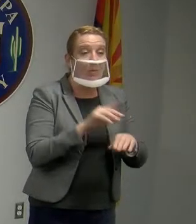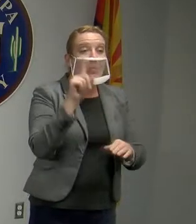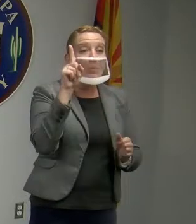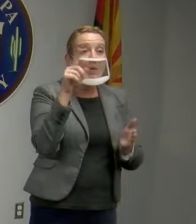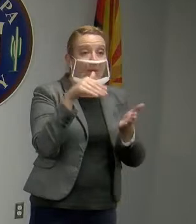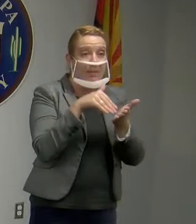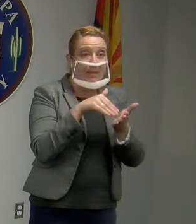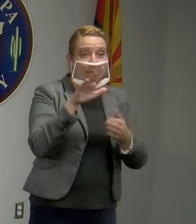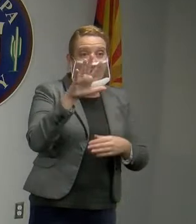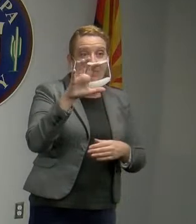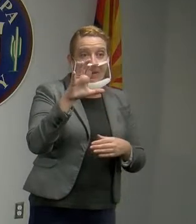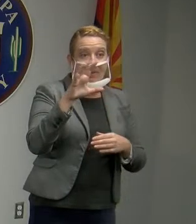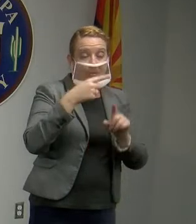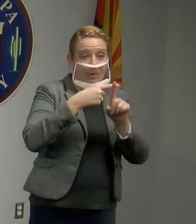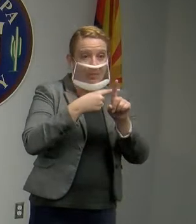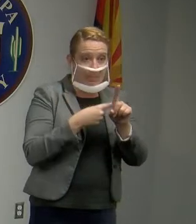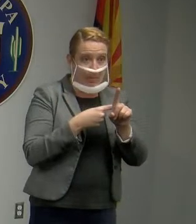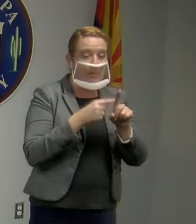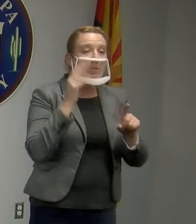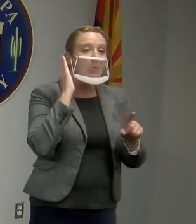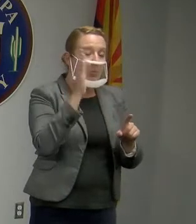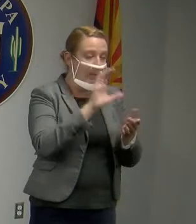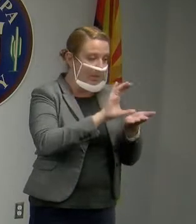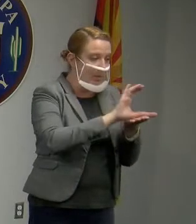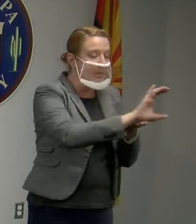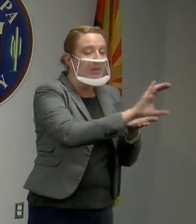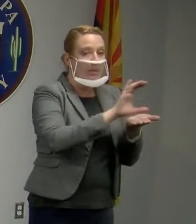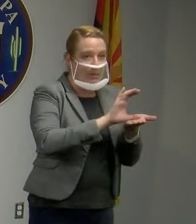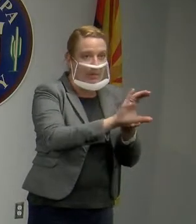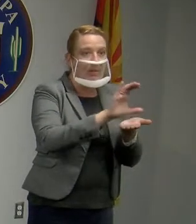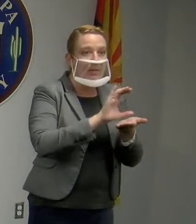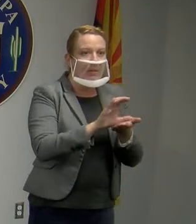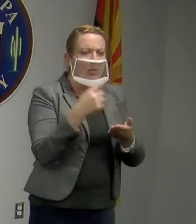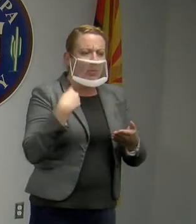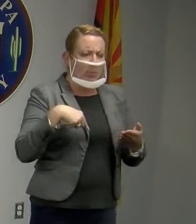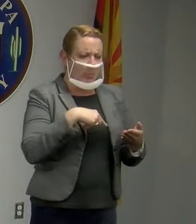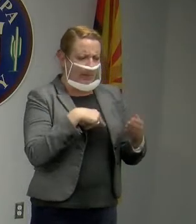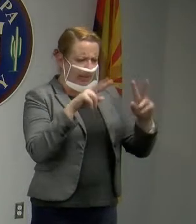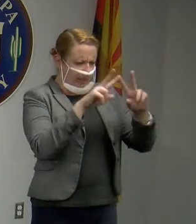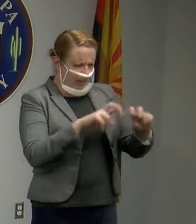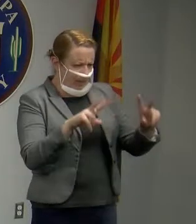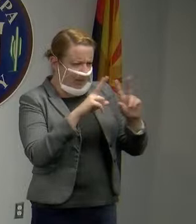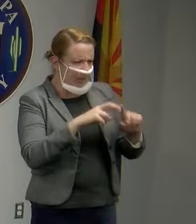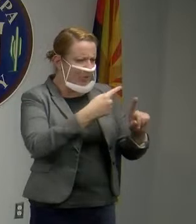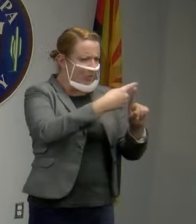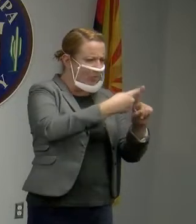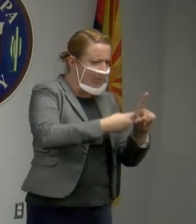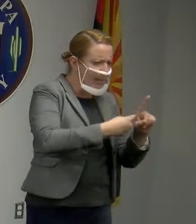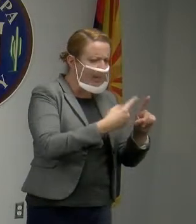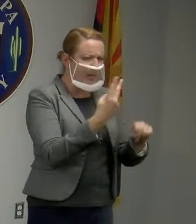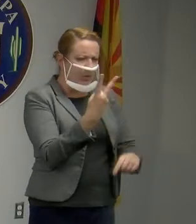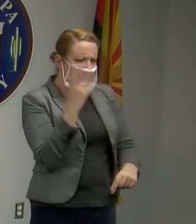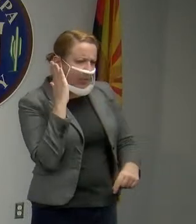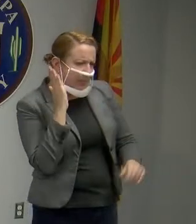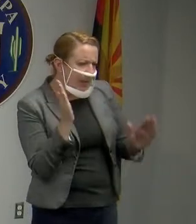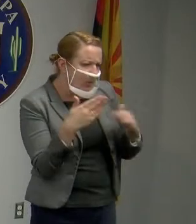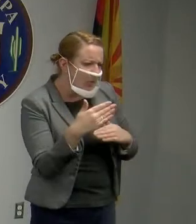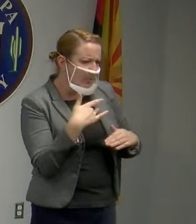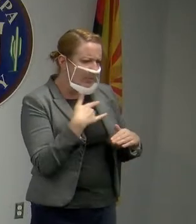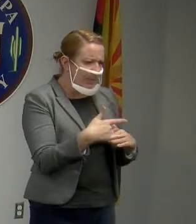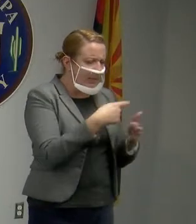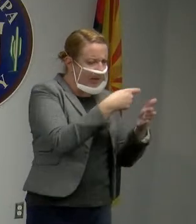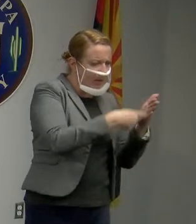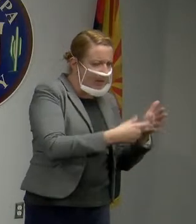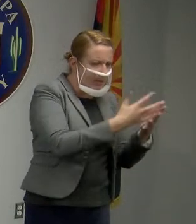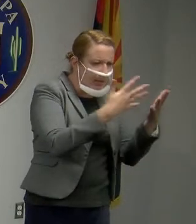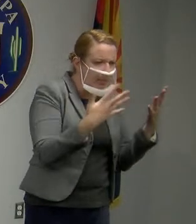and we determine that number by looking at median cost for rents for apartments, 2-bedroom that can support a family, as well